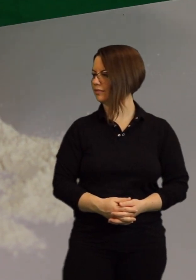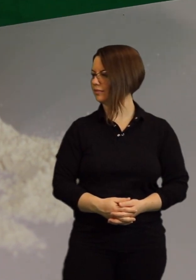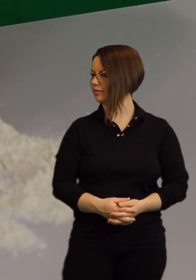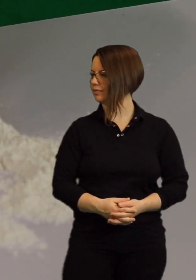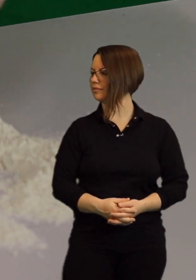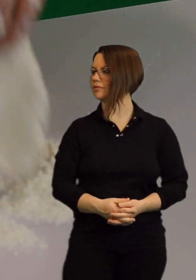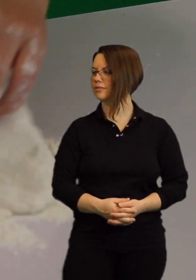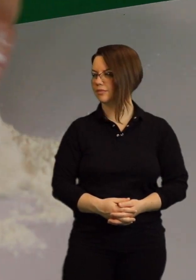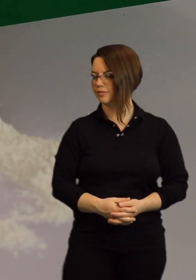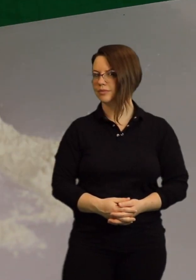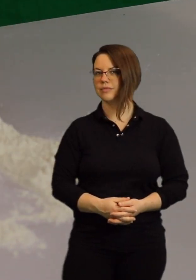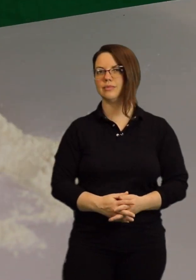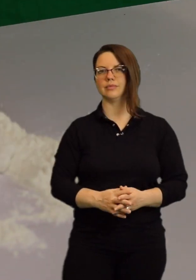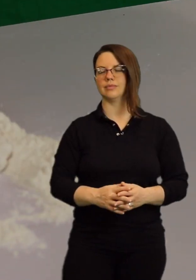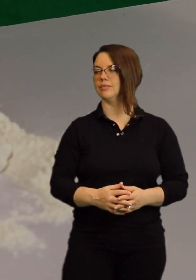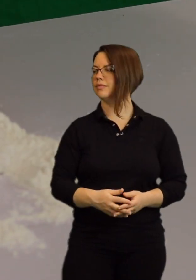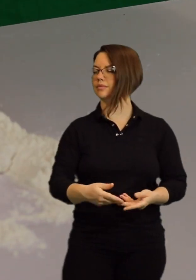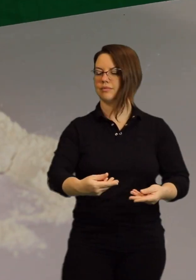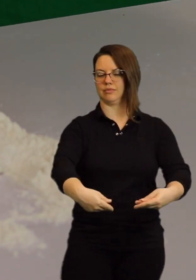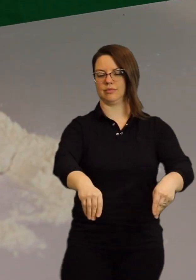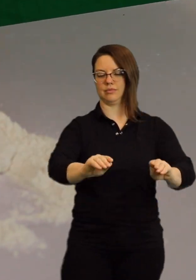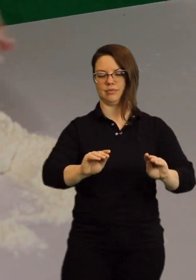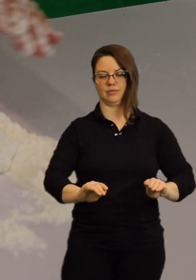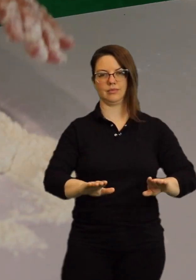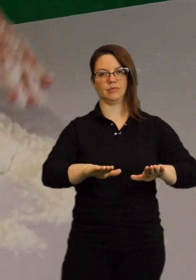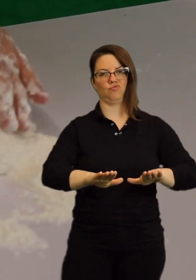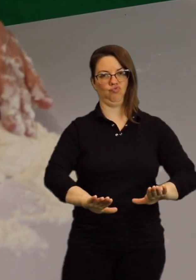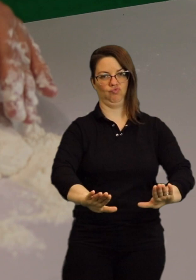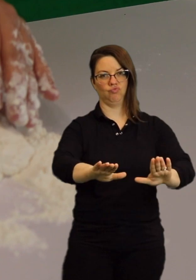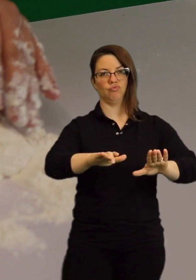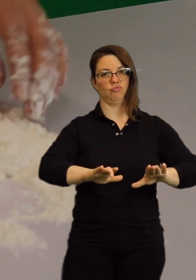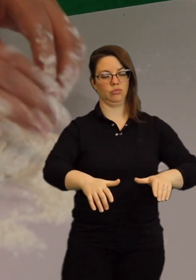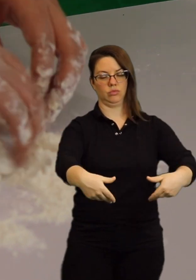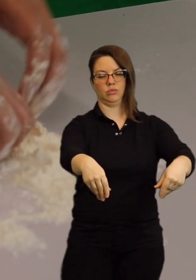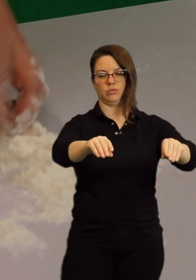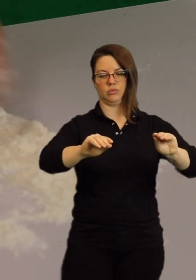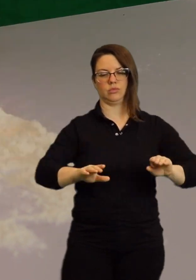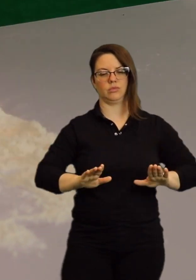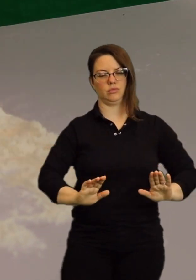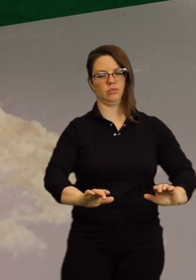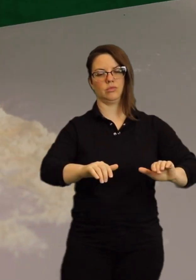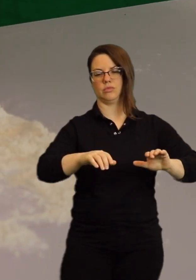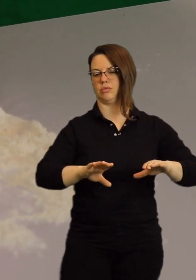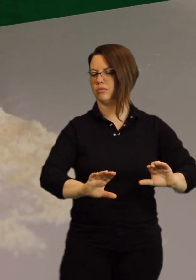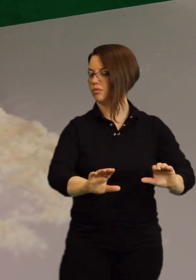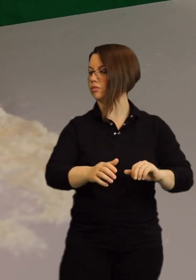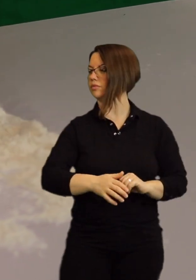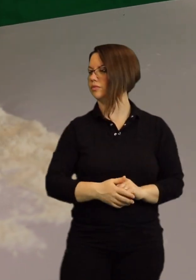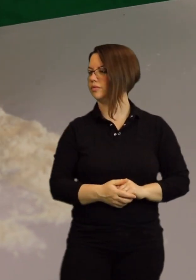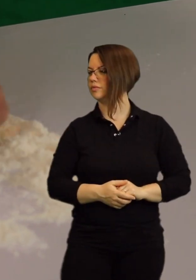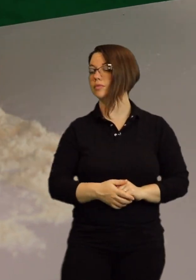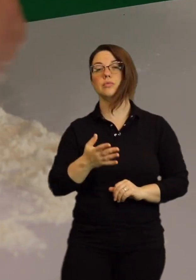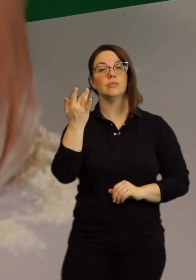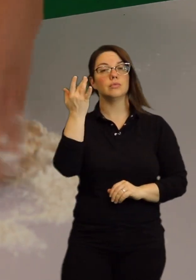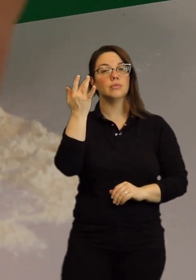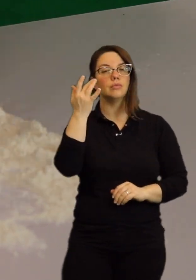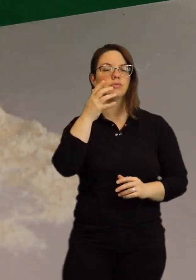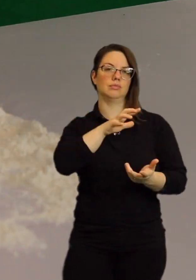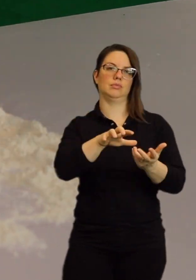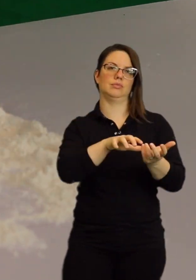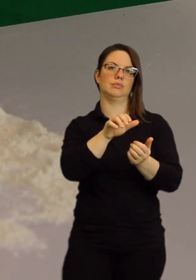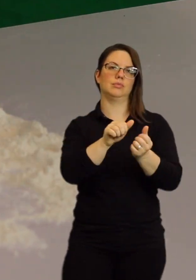just gonna keep flipping and kneading, putting some air into that dough.